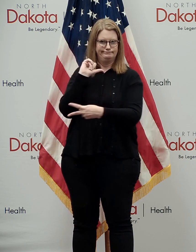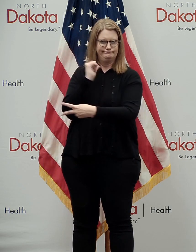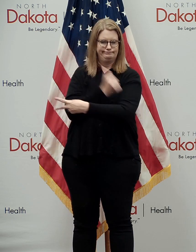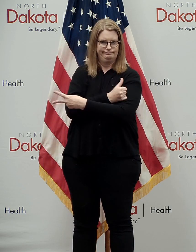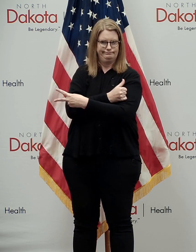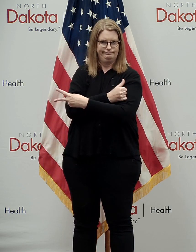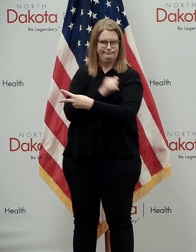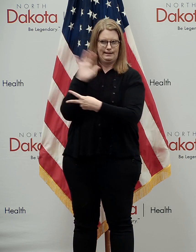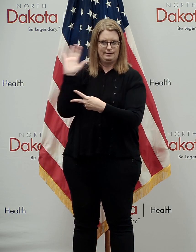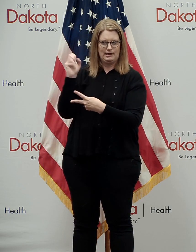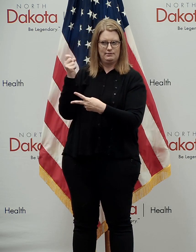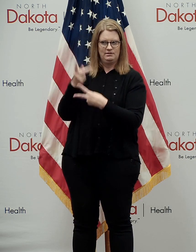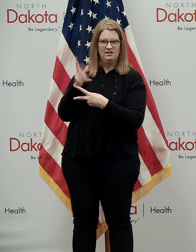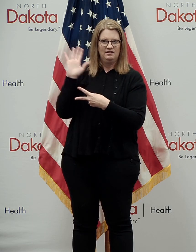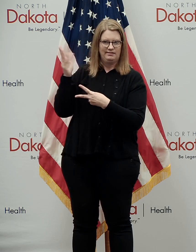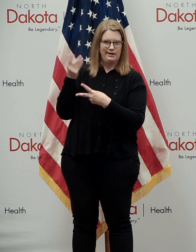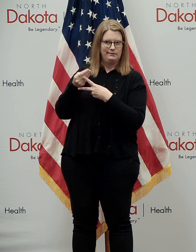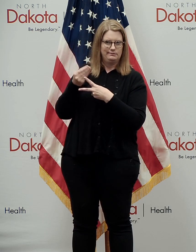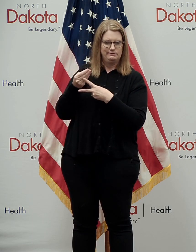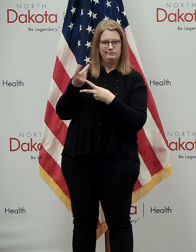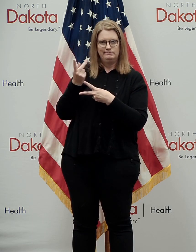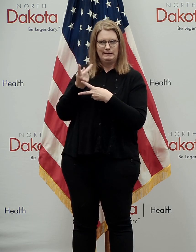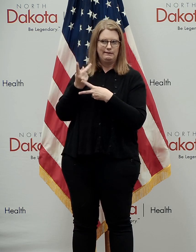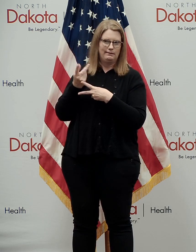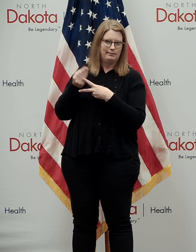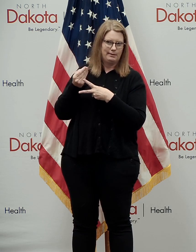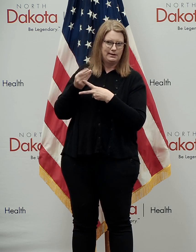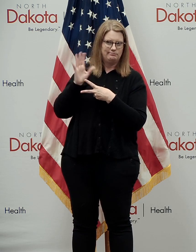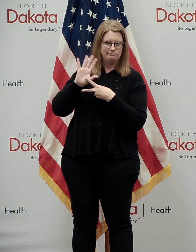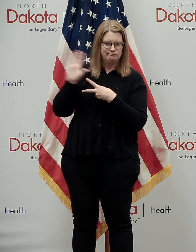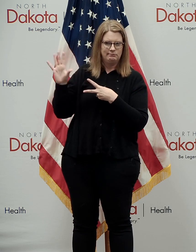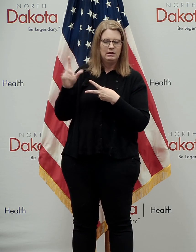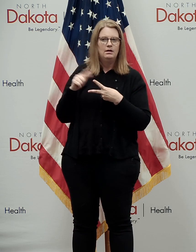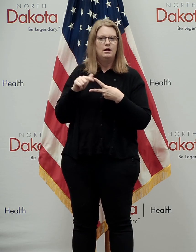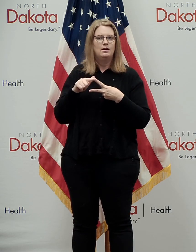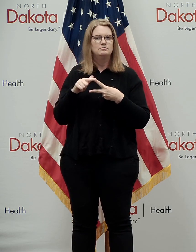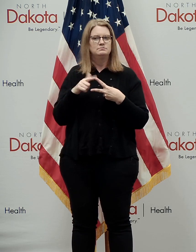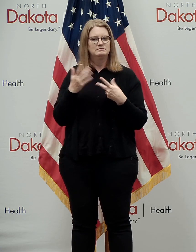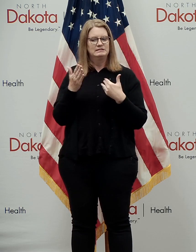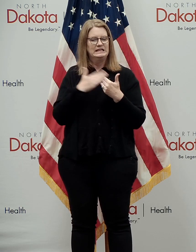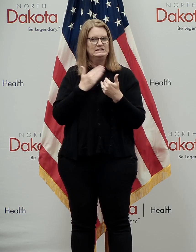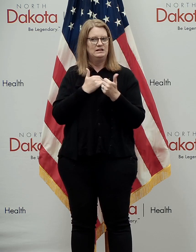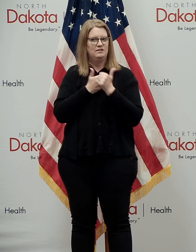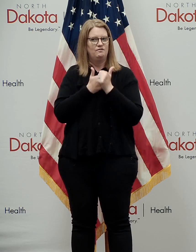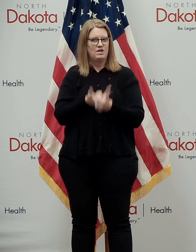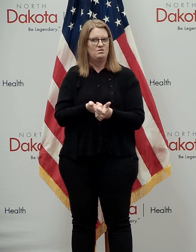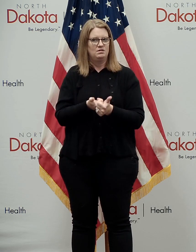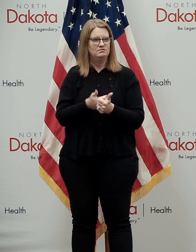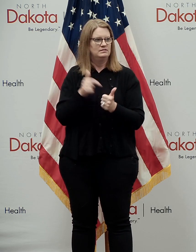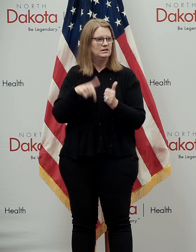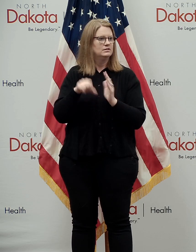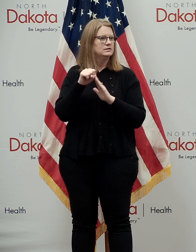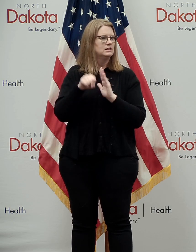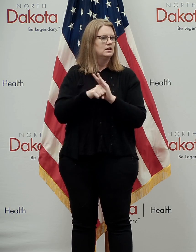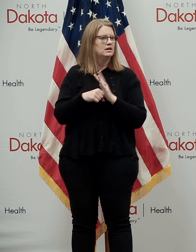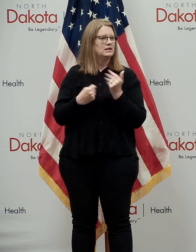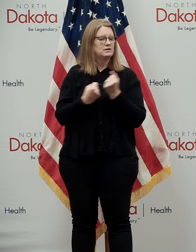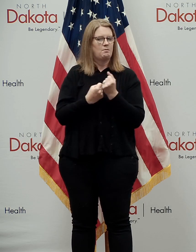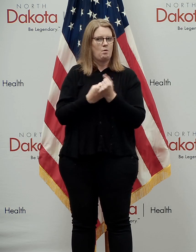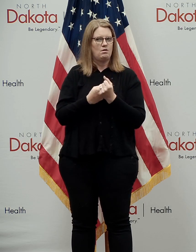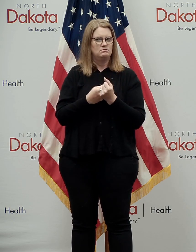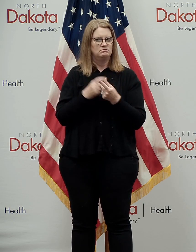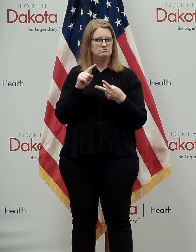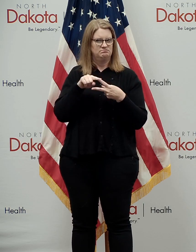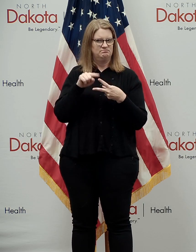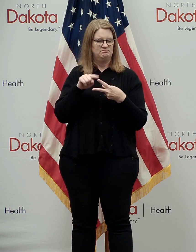the ones that are doing the financing, and I think that's relatively easy for us to comply with here in the state, or at least support them, because there really